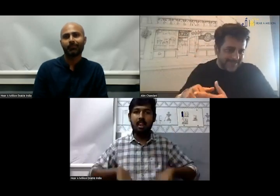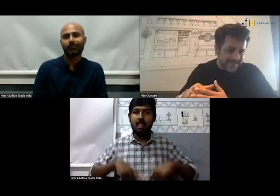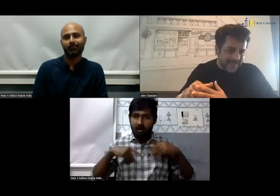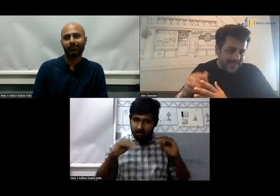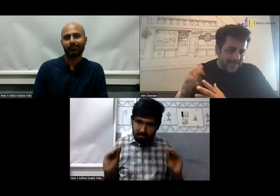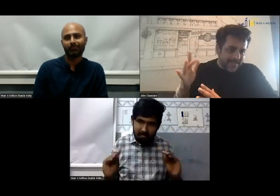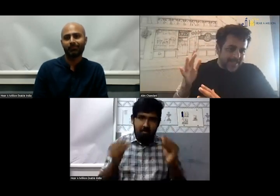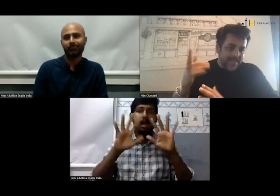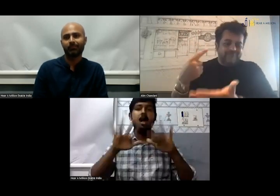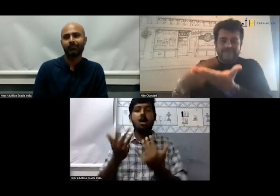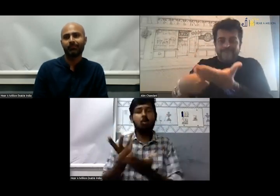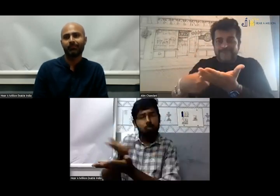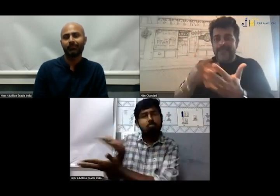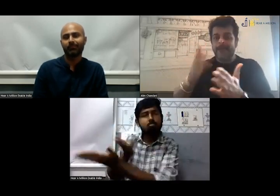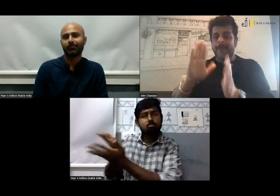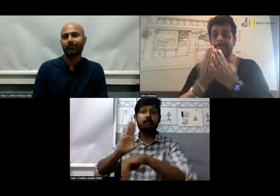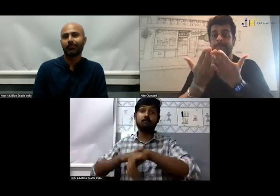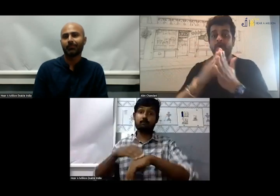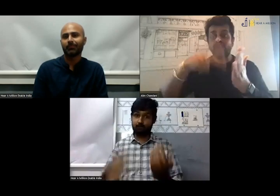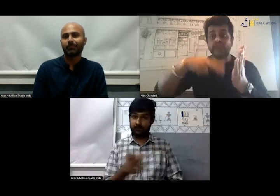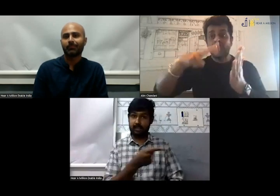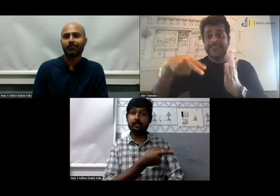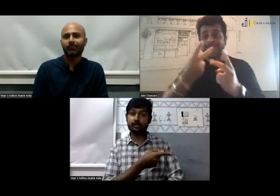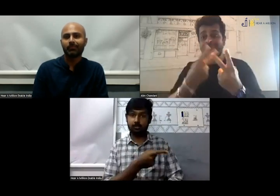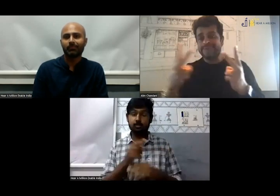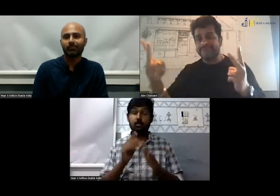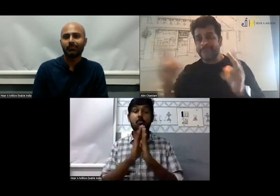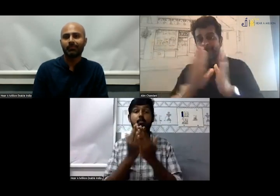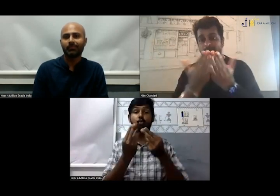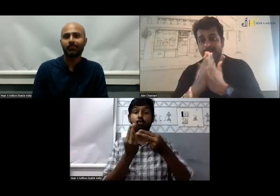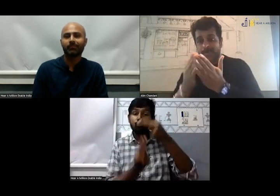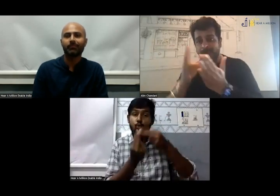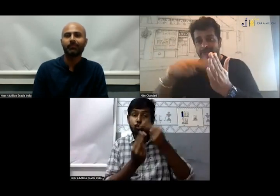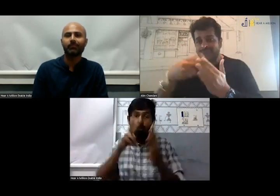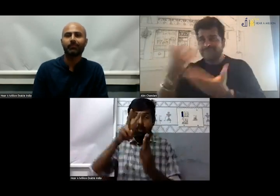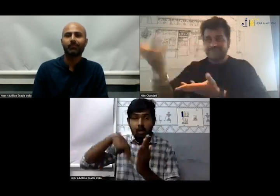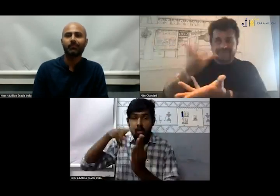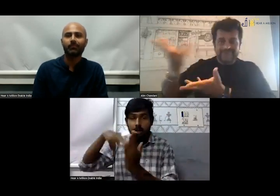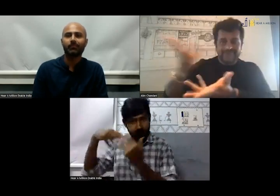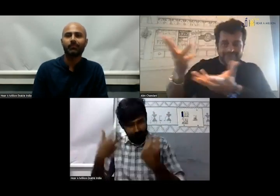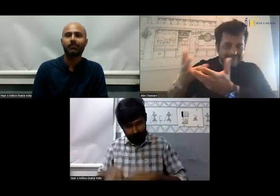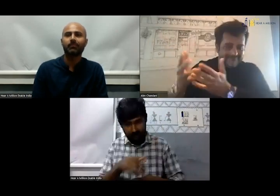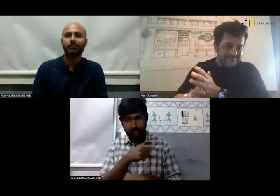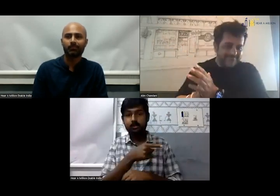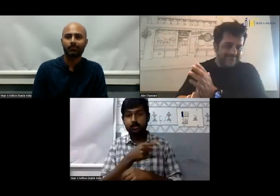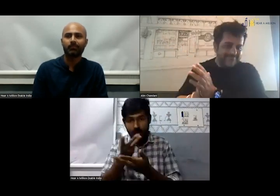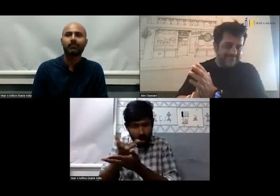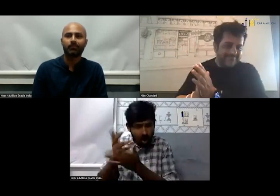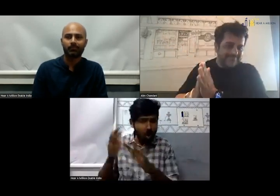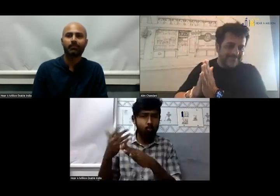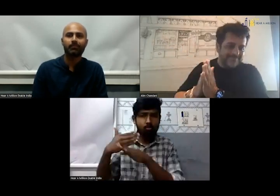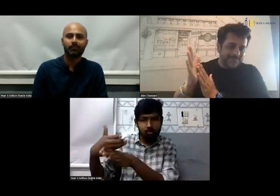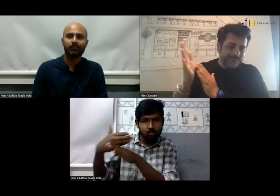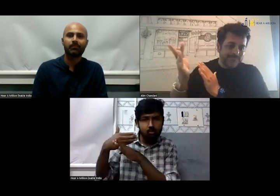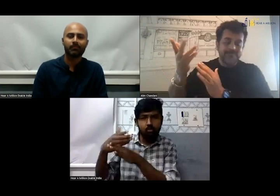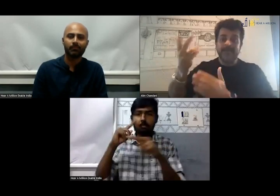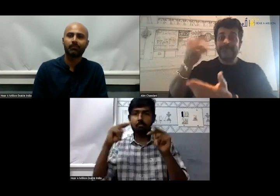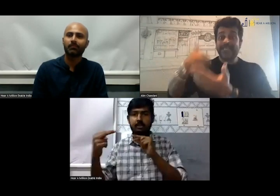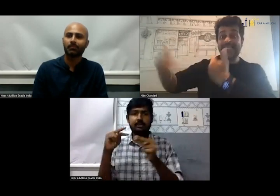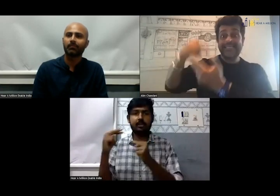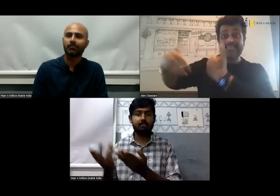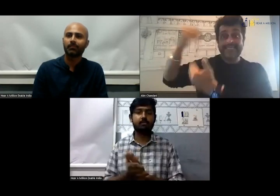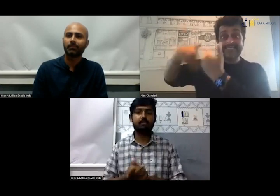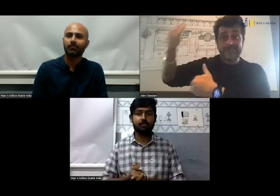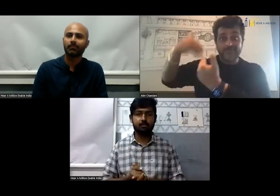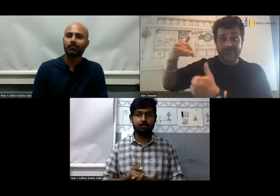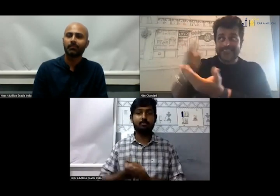she wanted to discuss how we can make a better world for a deaf people. She has a discussion as well and they